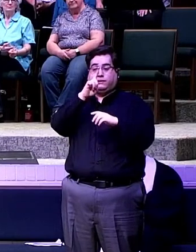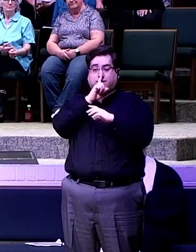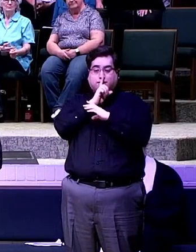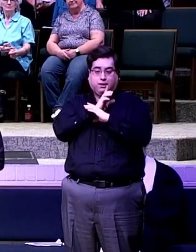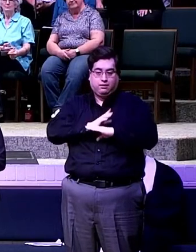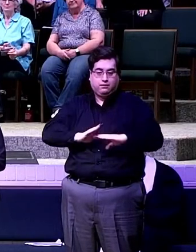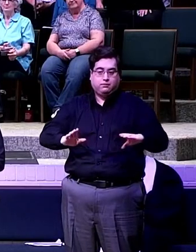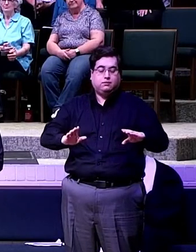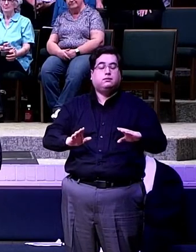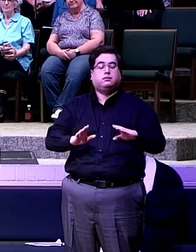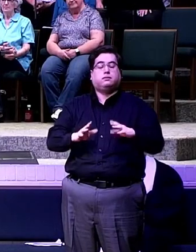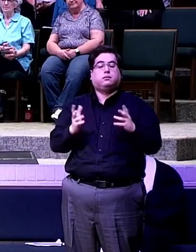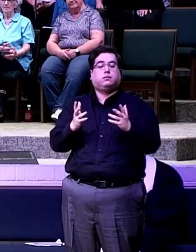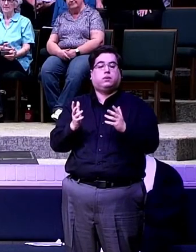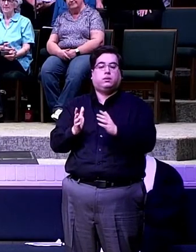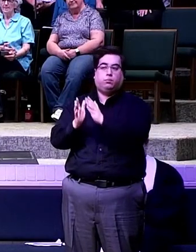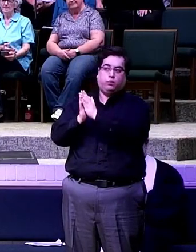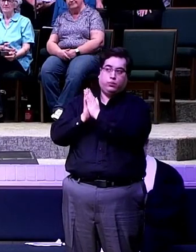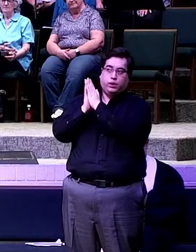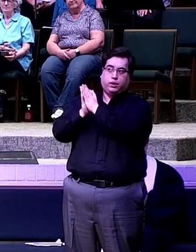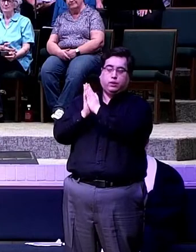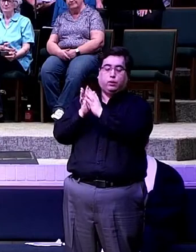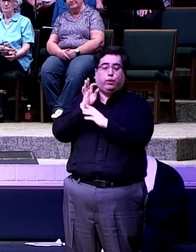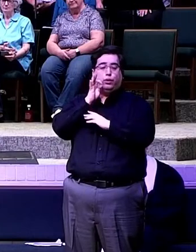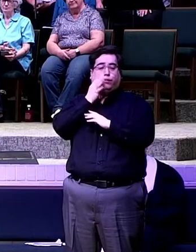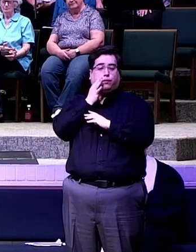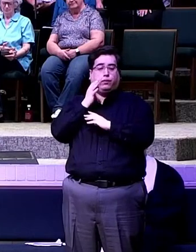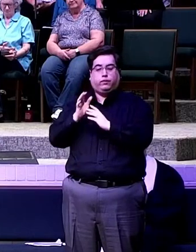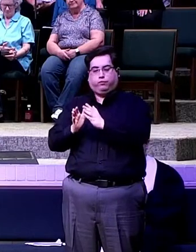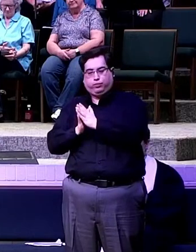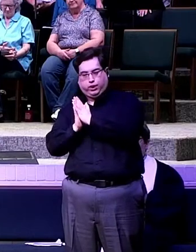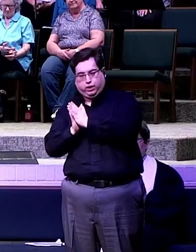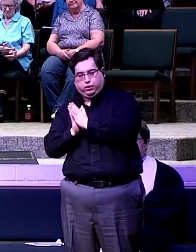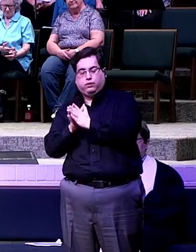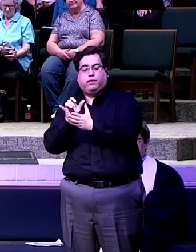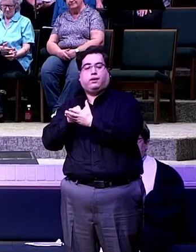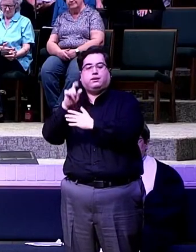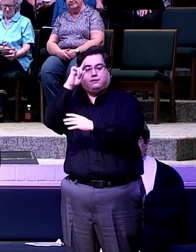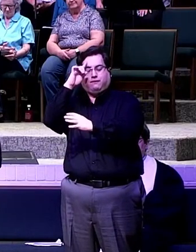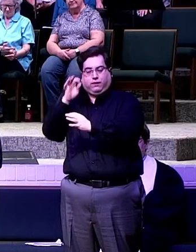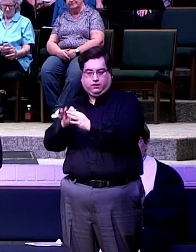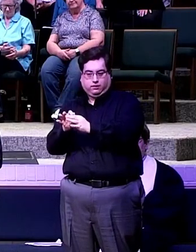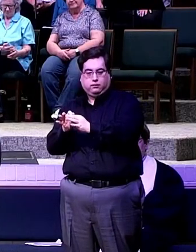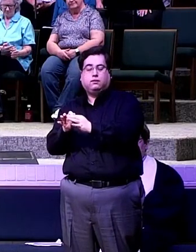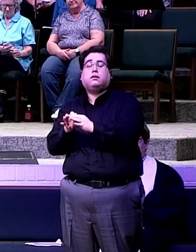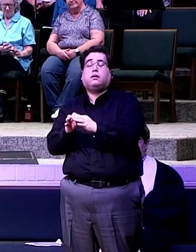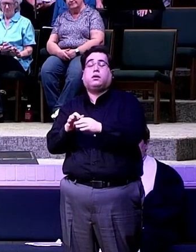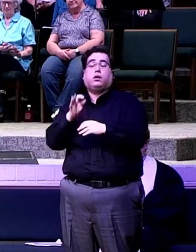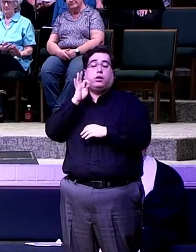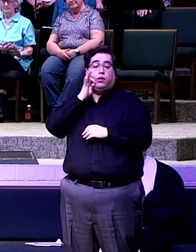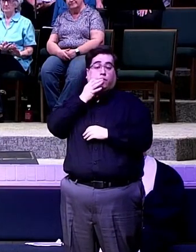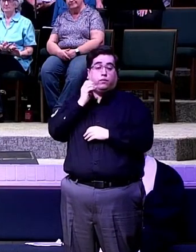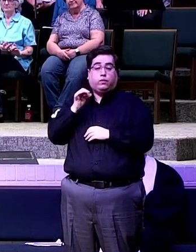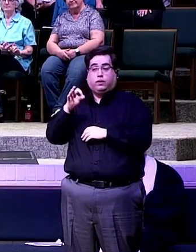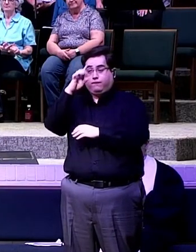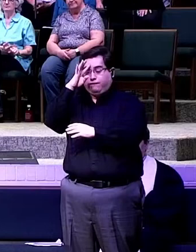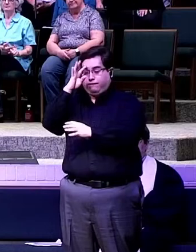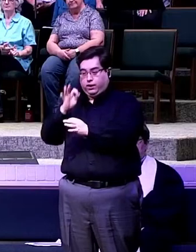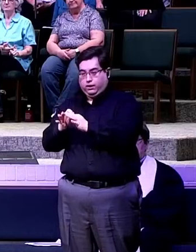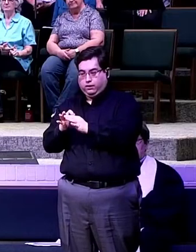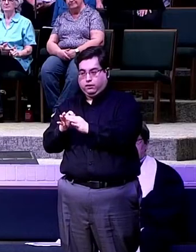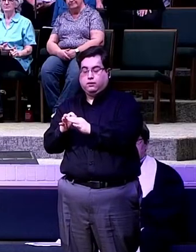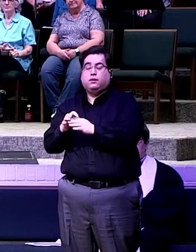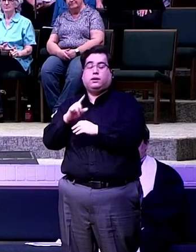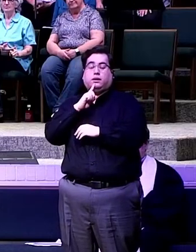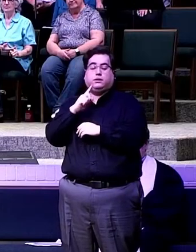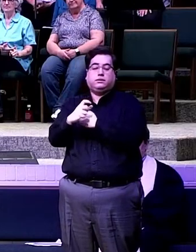prayer. The fruit of prayer is faith. The fruit of faith is